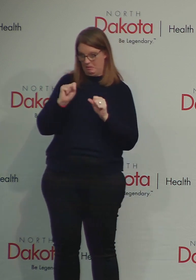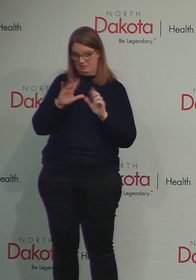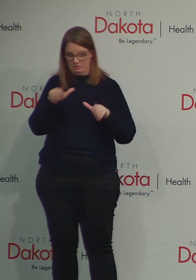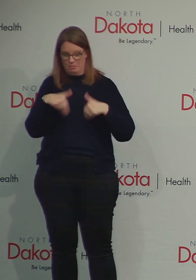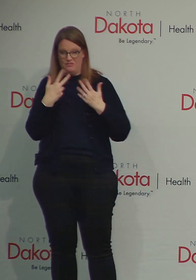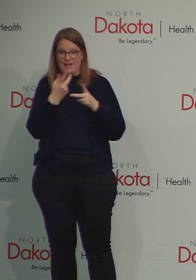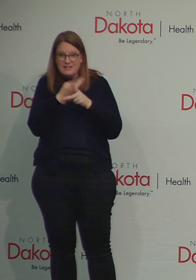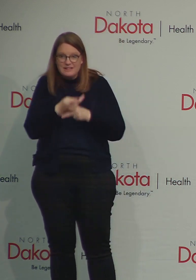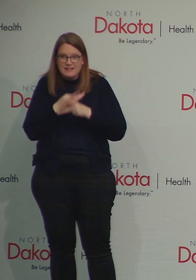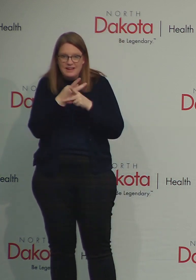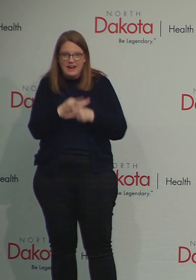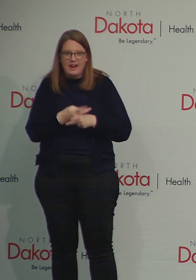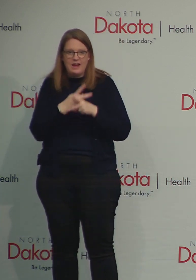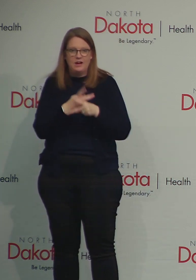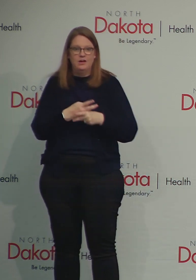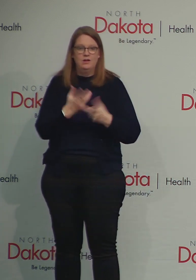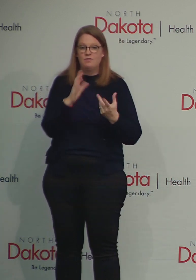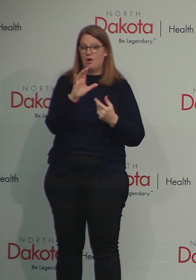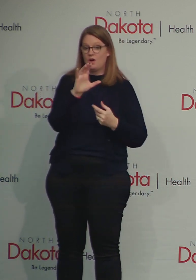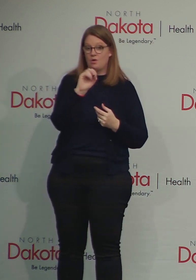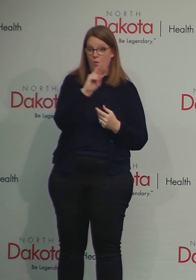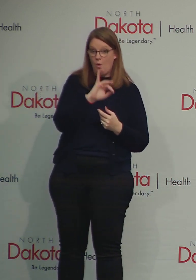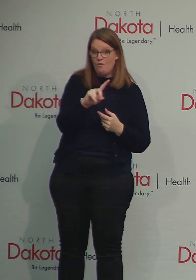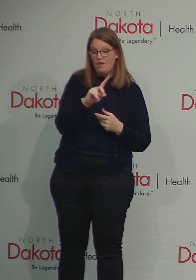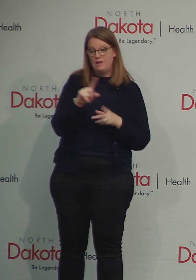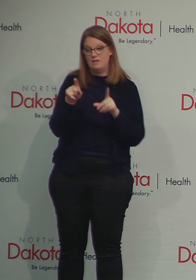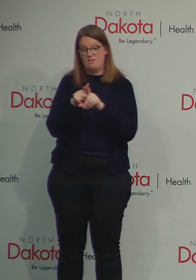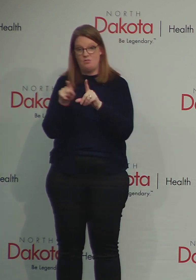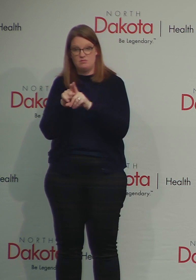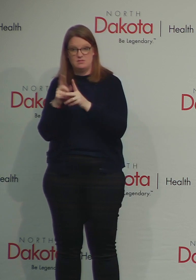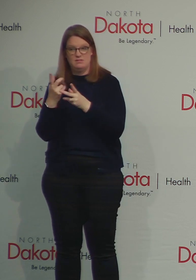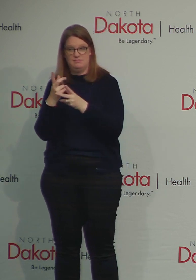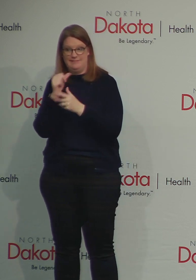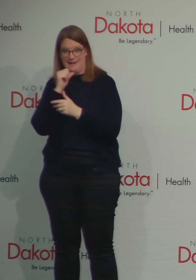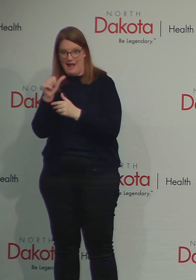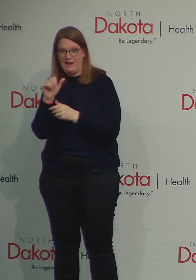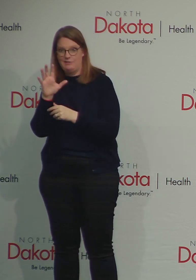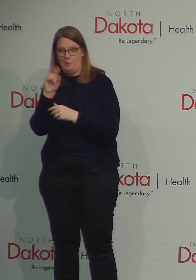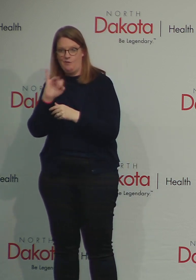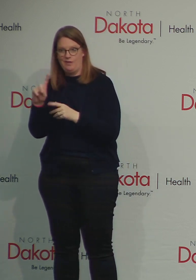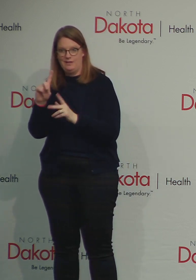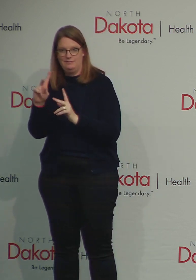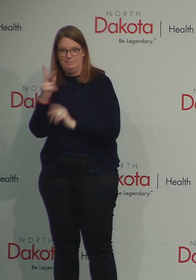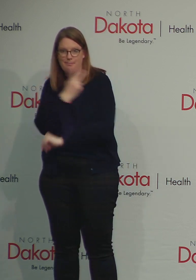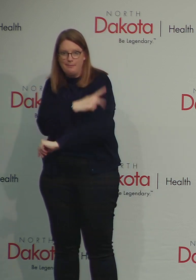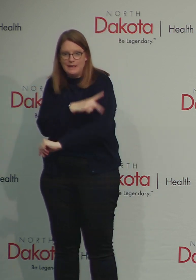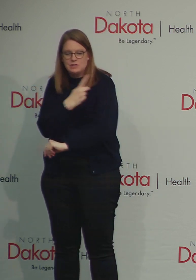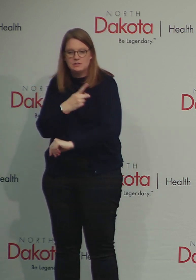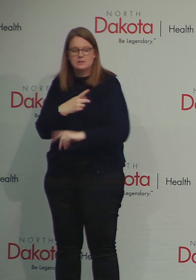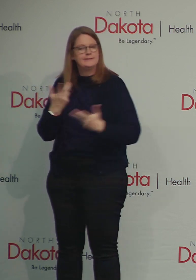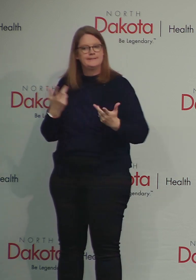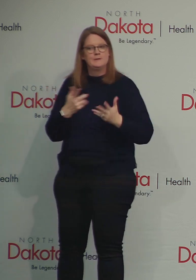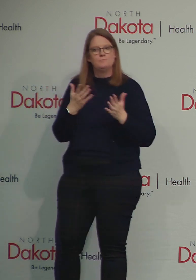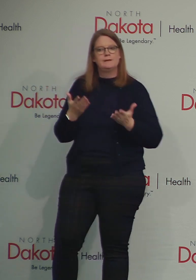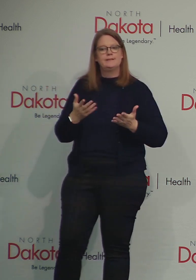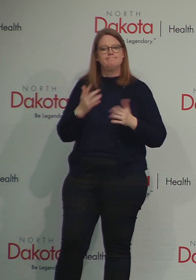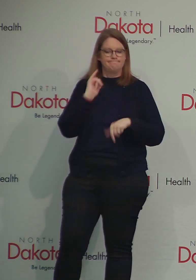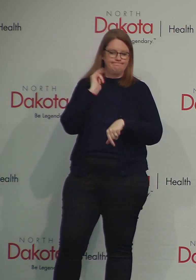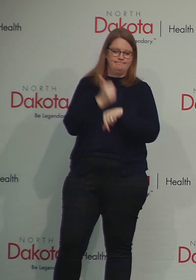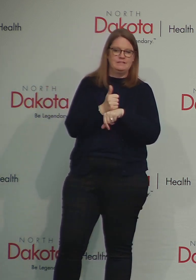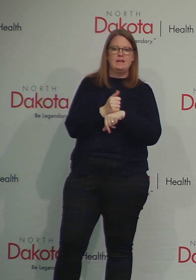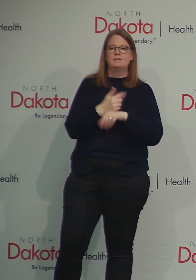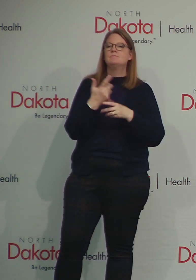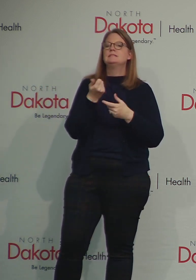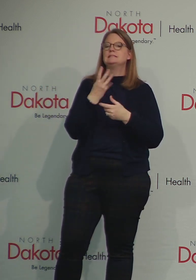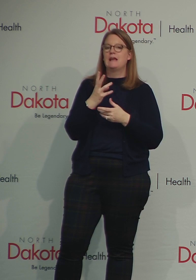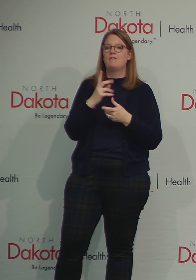to both our COVID and non-COVID citizens, we announced several mitigation measures that were aimed at